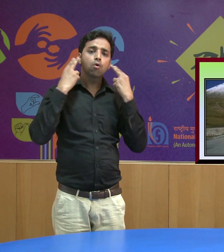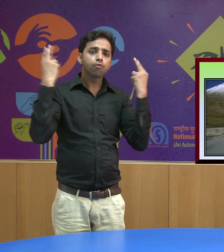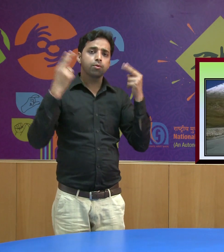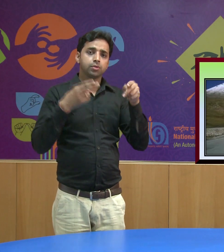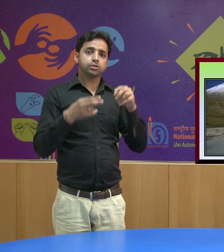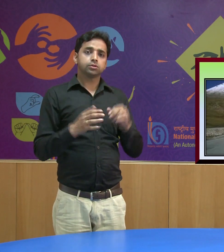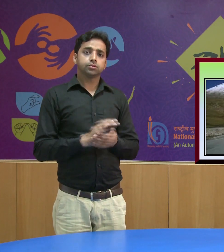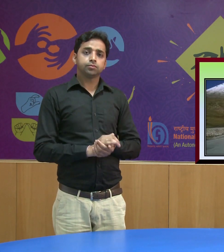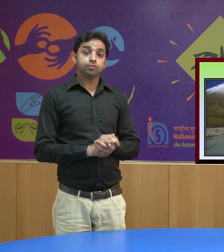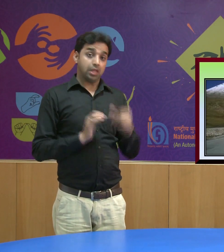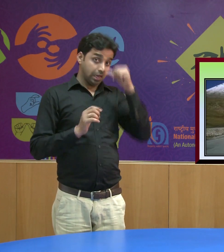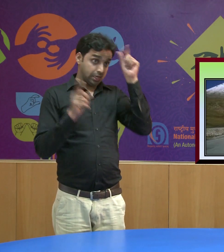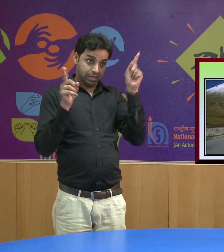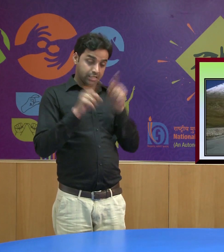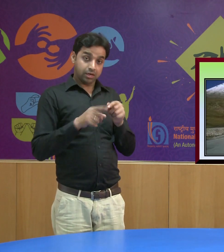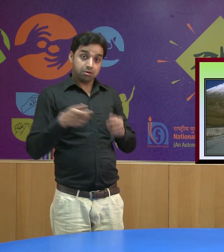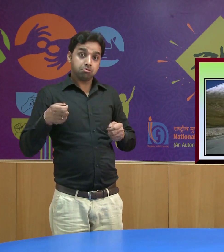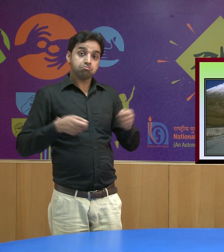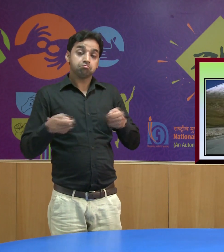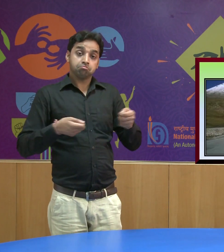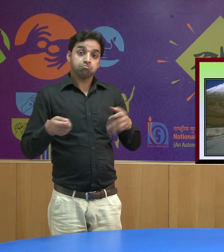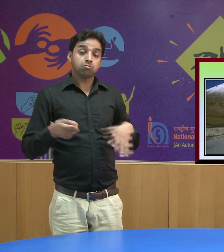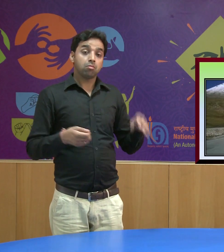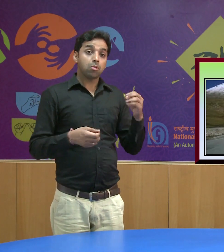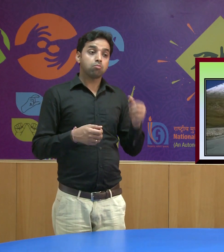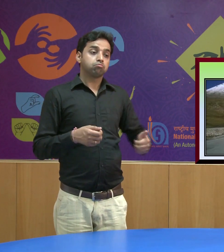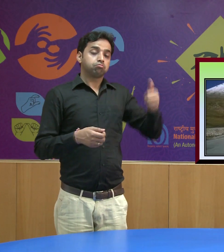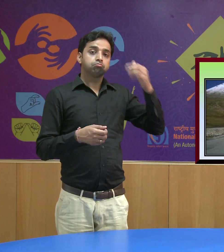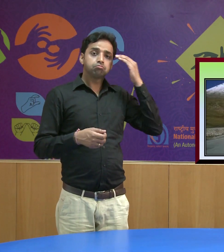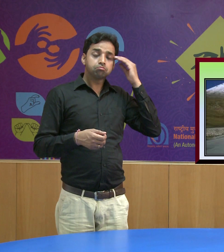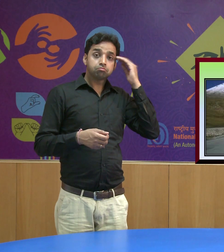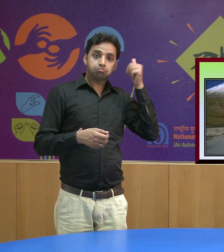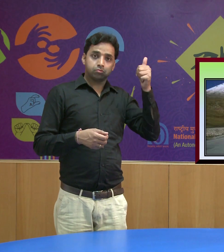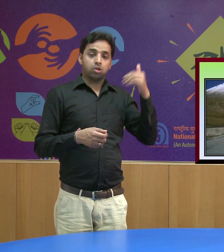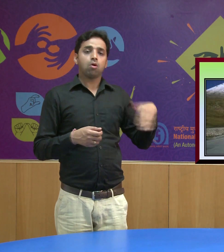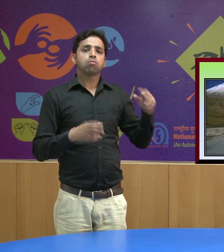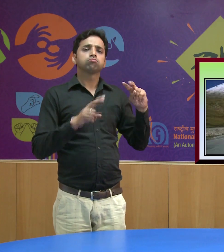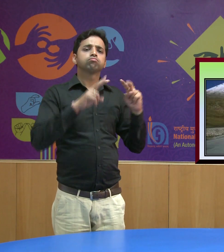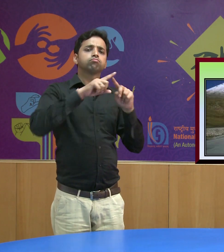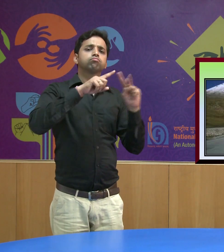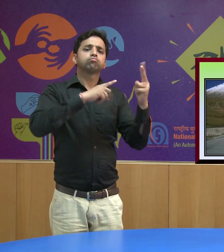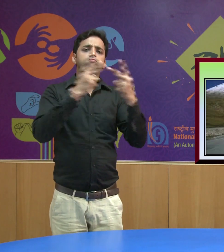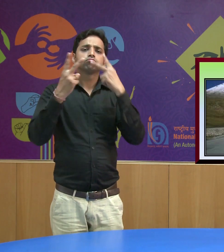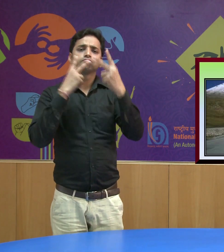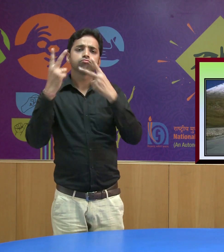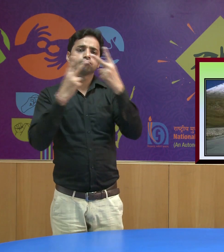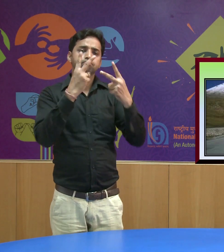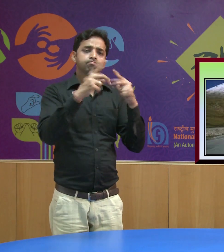The Indian merchants and scholars also traveled through this route